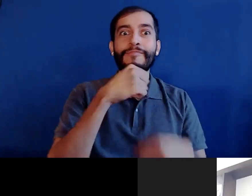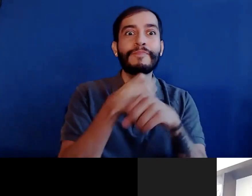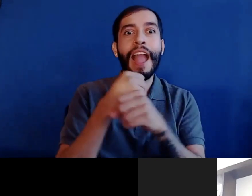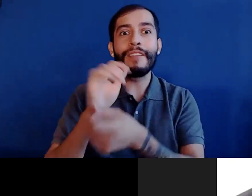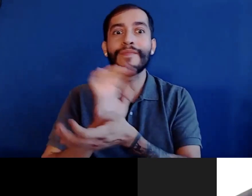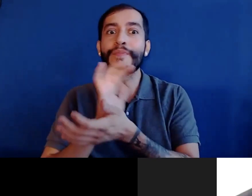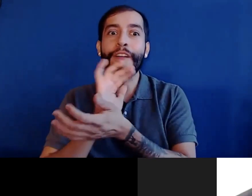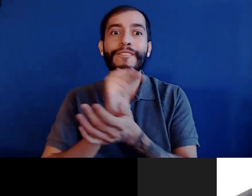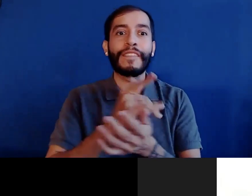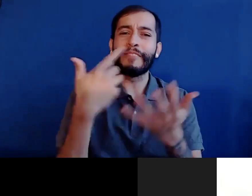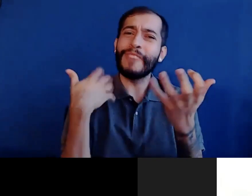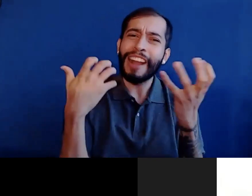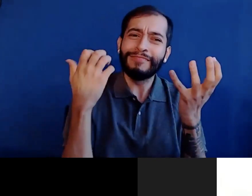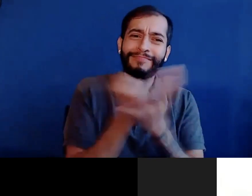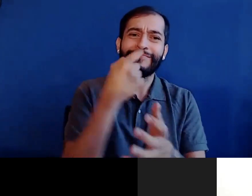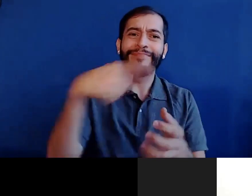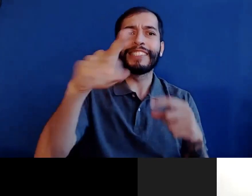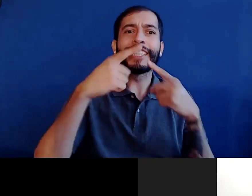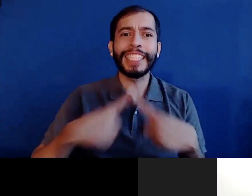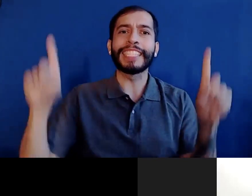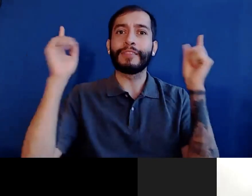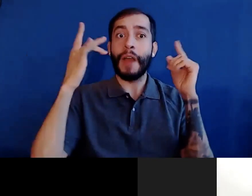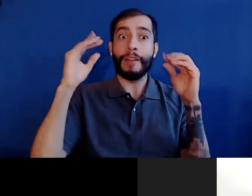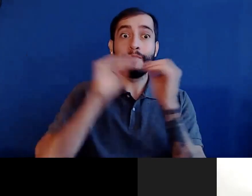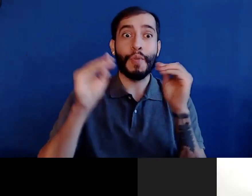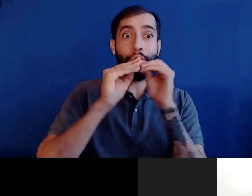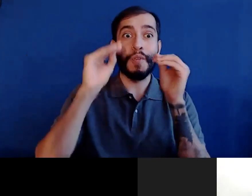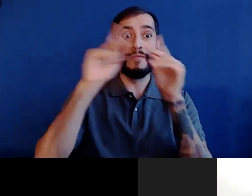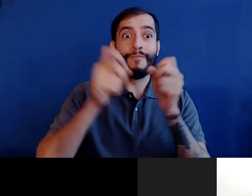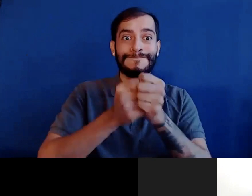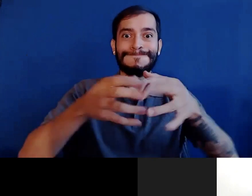of that greater interest. So my answer in short would be yes.